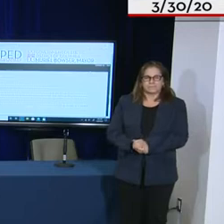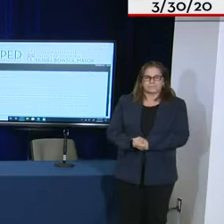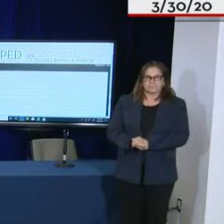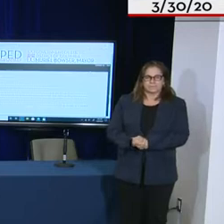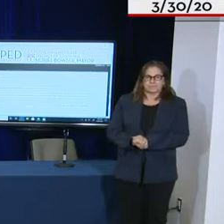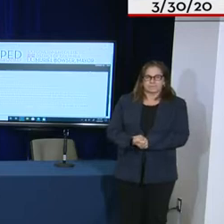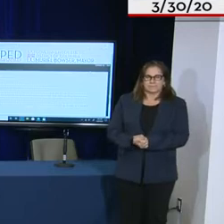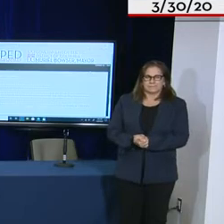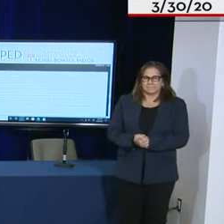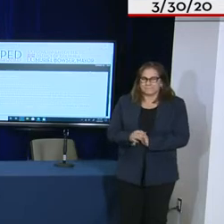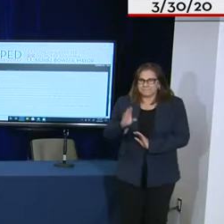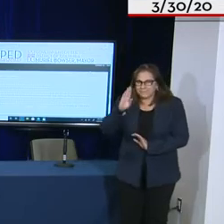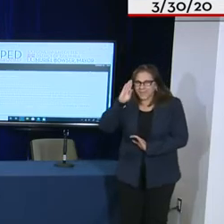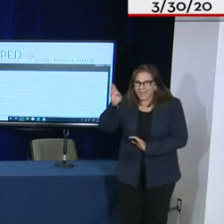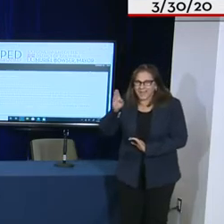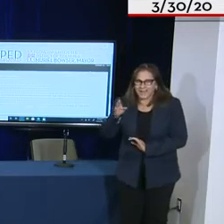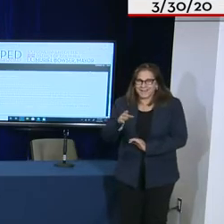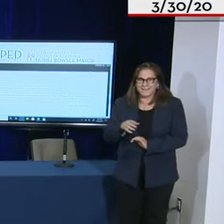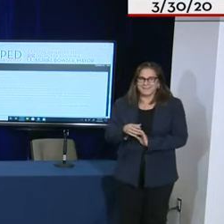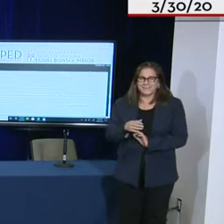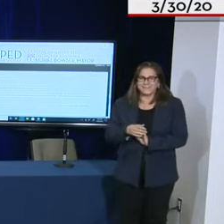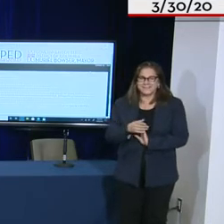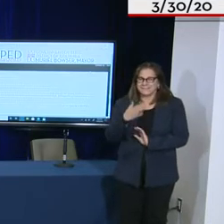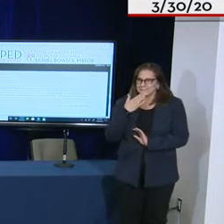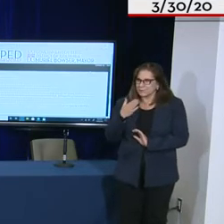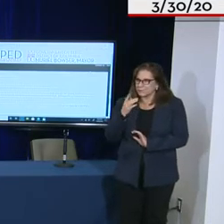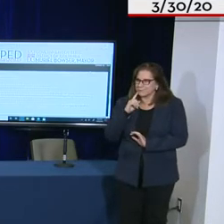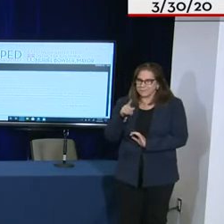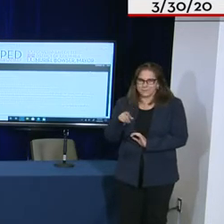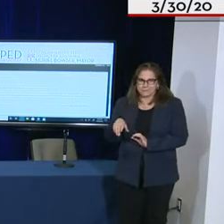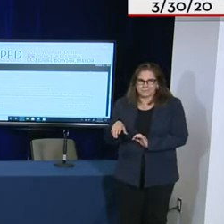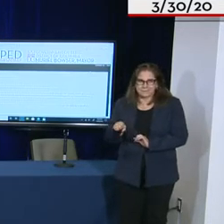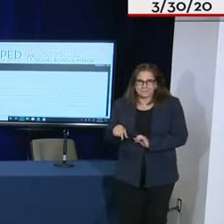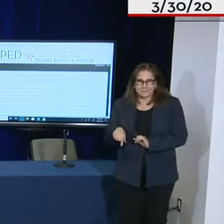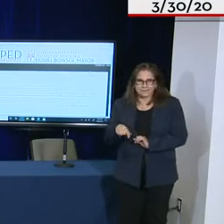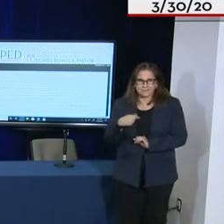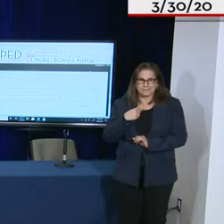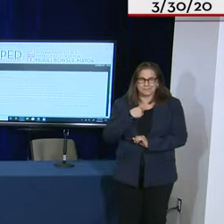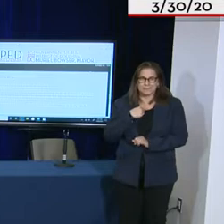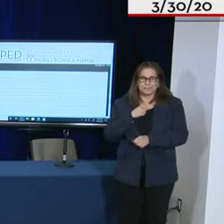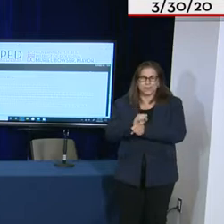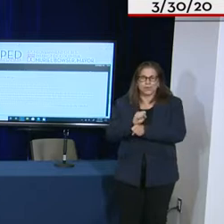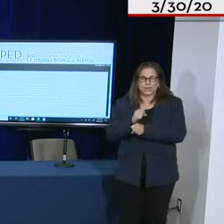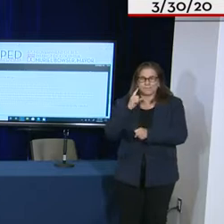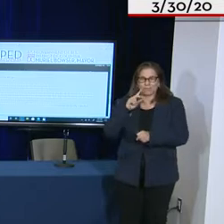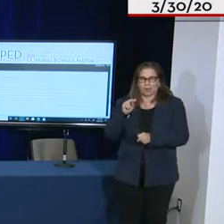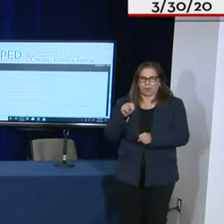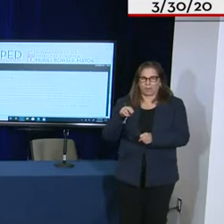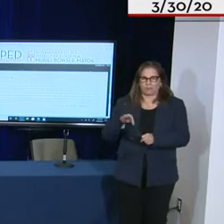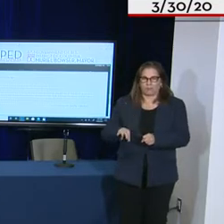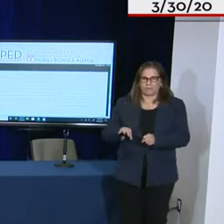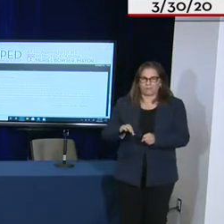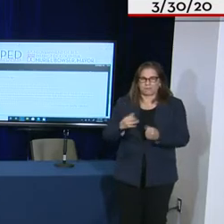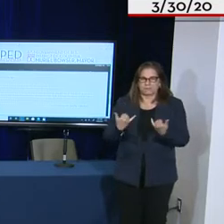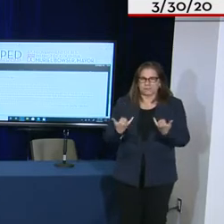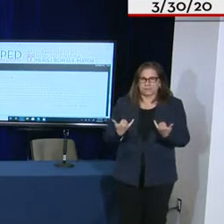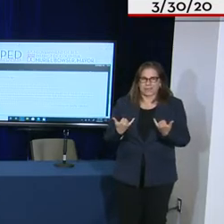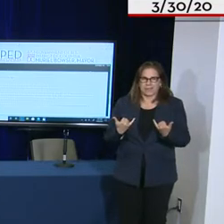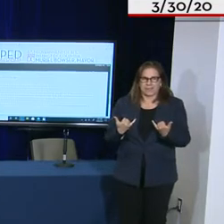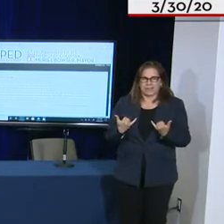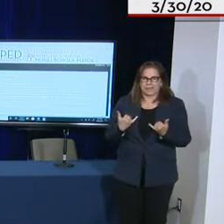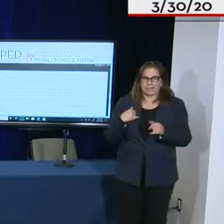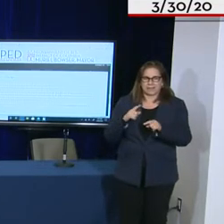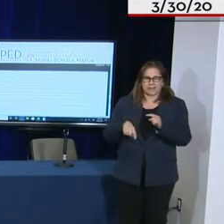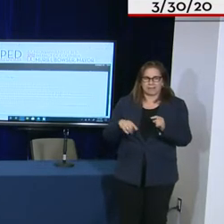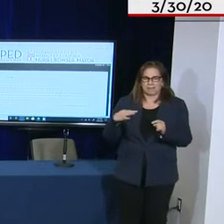Hi. So, yes, thank you for having this. I work for a nonprofit organization, and we're currently unable to apply for the micro grants